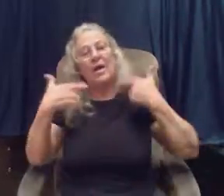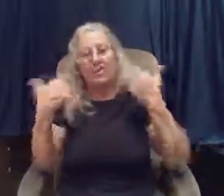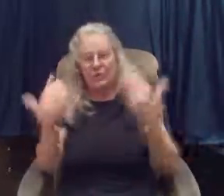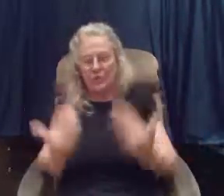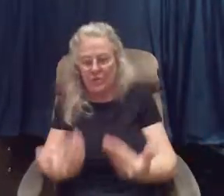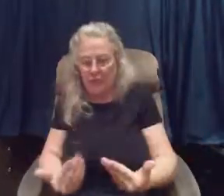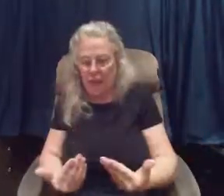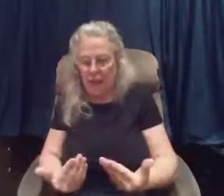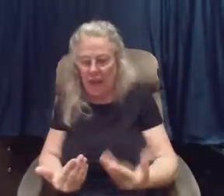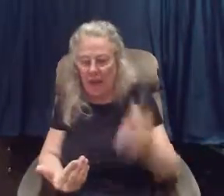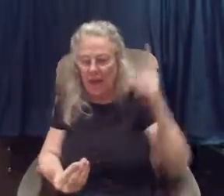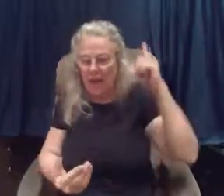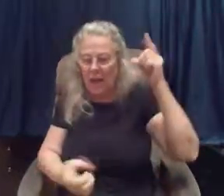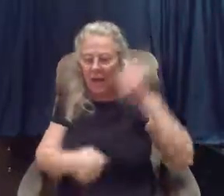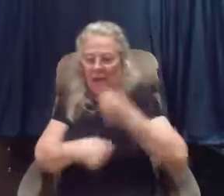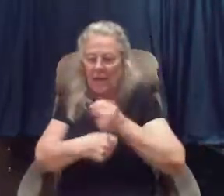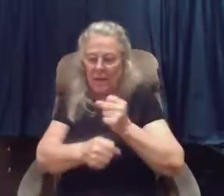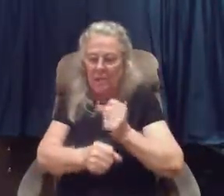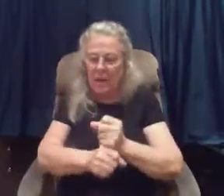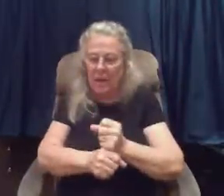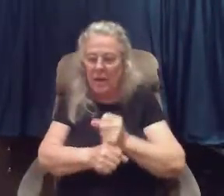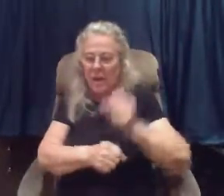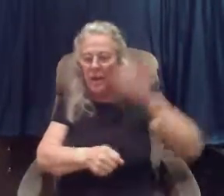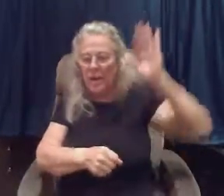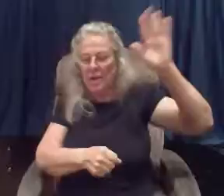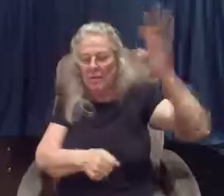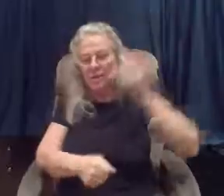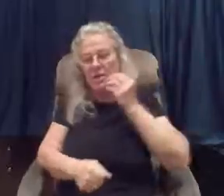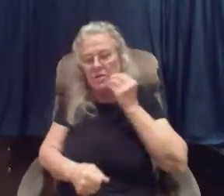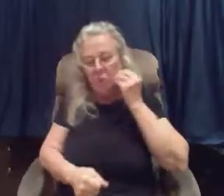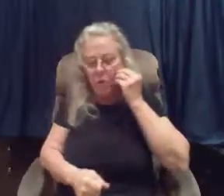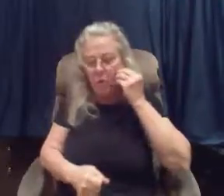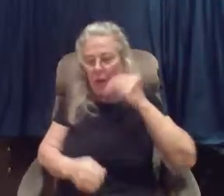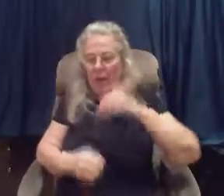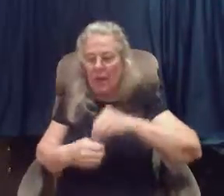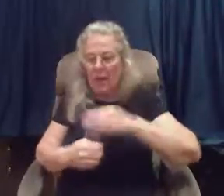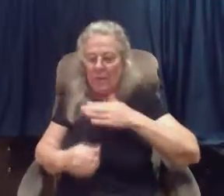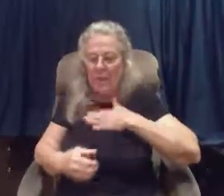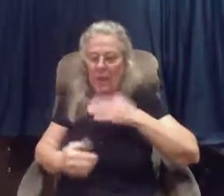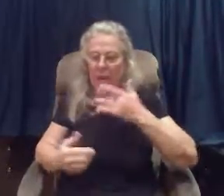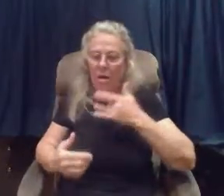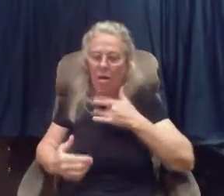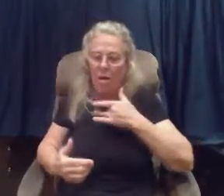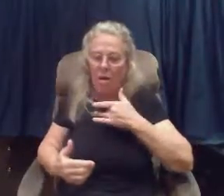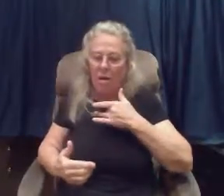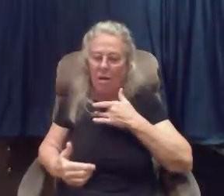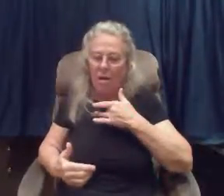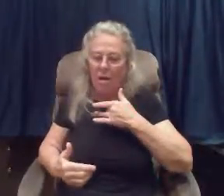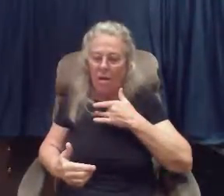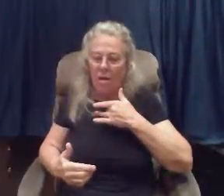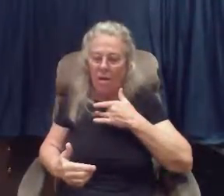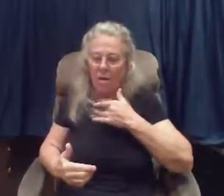alive today. He makes his home in my heart.